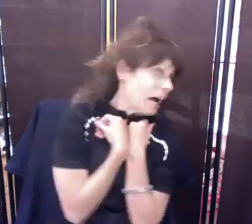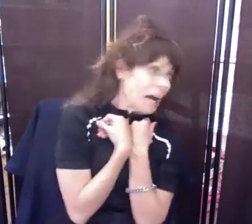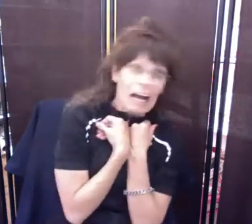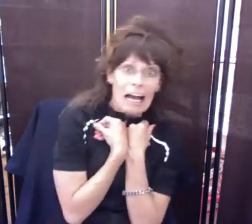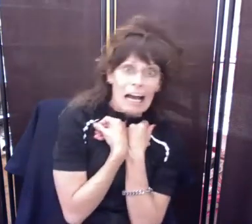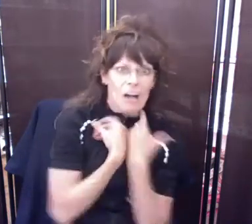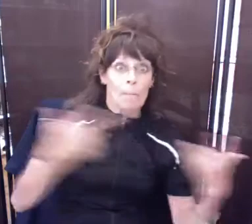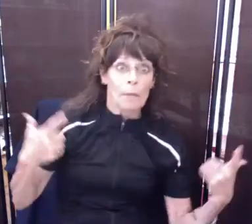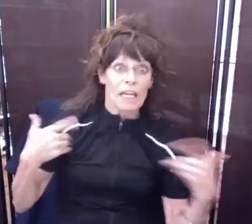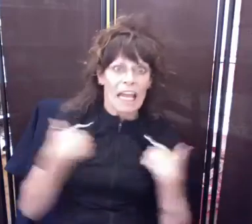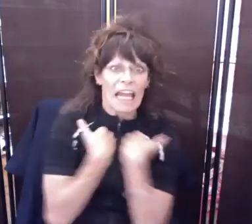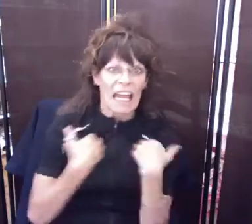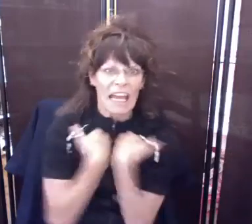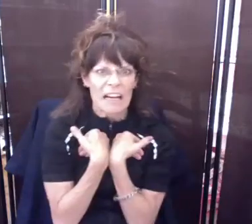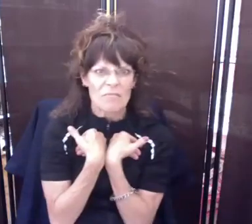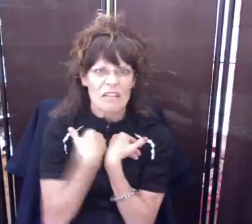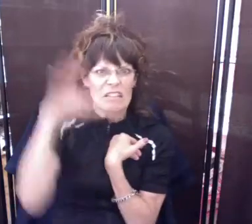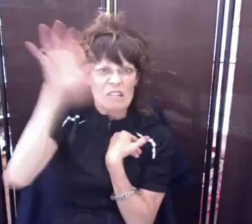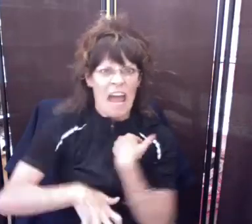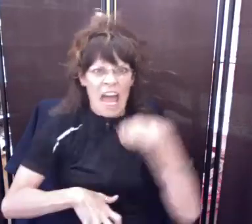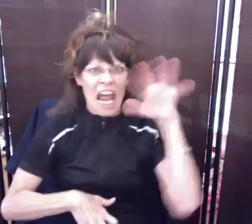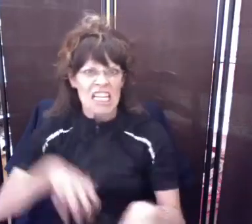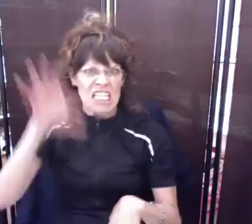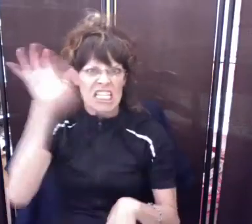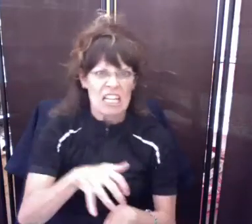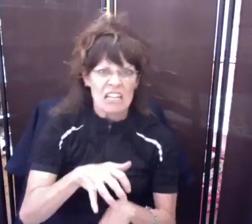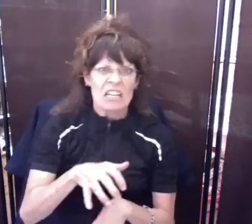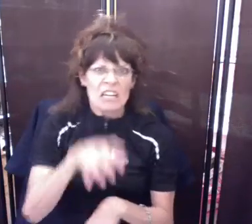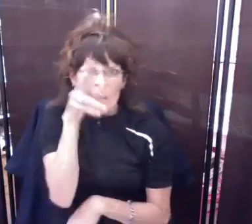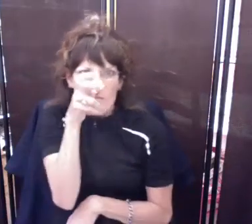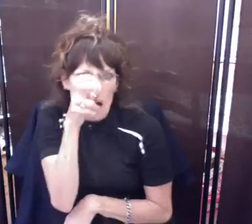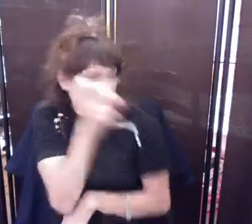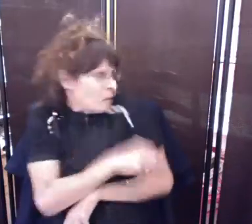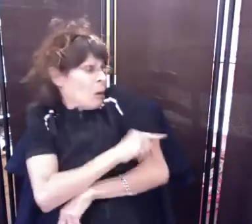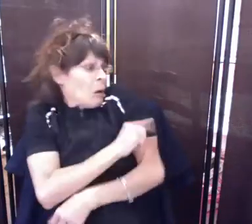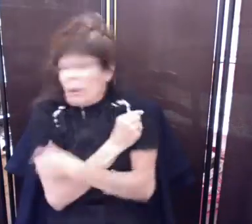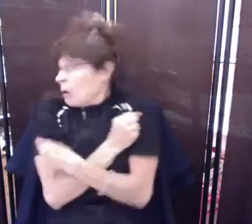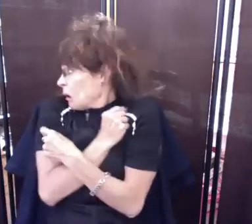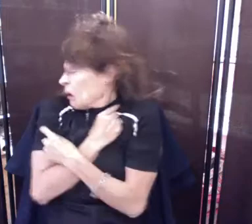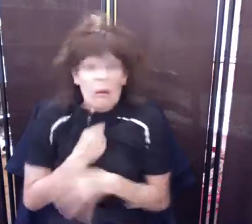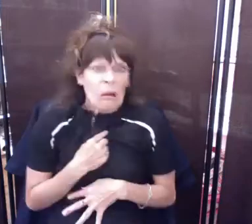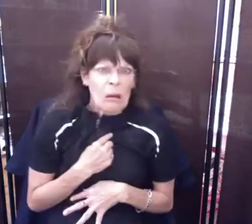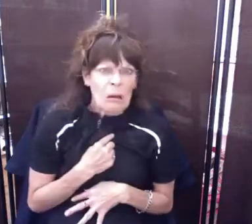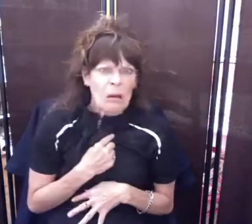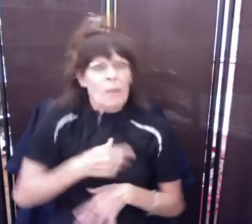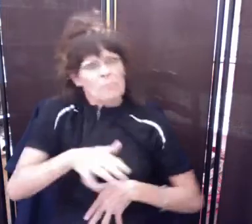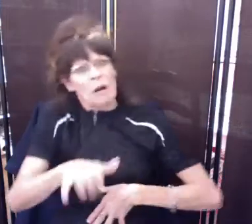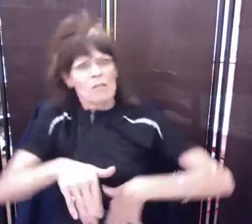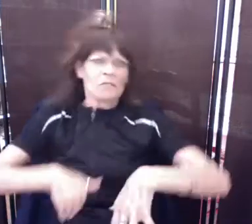animals scratching on the house. There was maggots all over the slipcovers. I was hearing marching bands, just